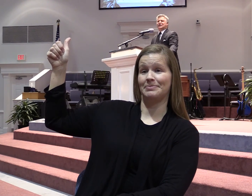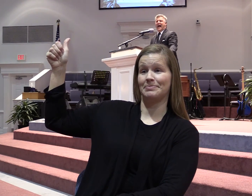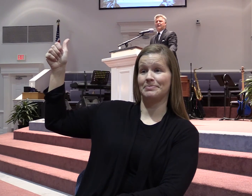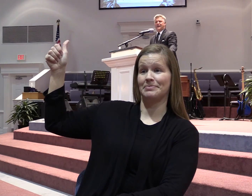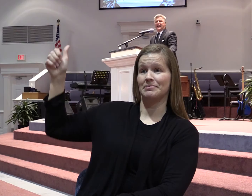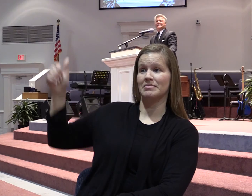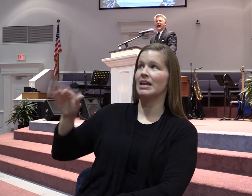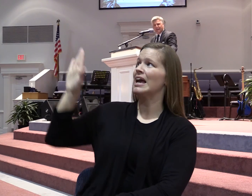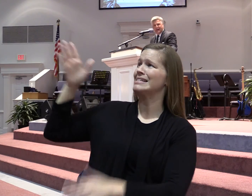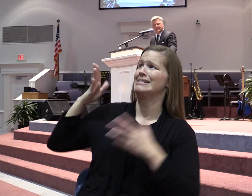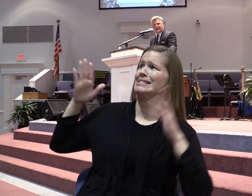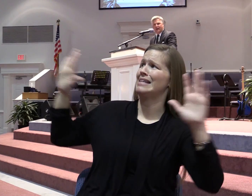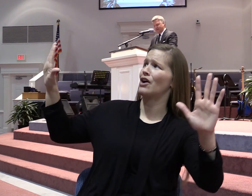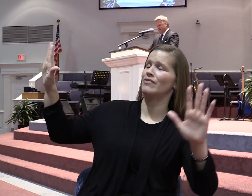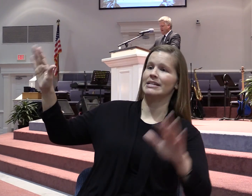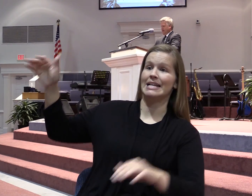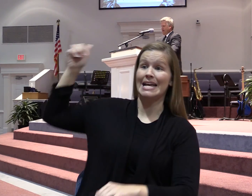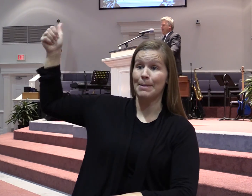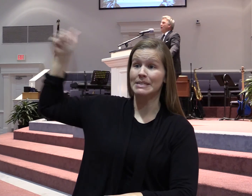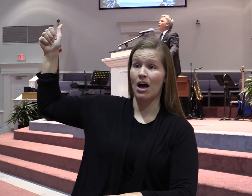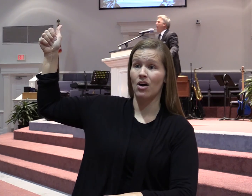by the sacrifice of himself,